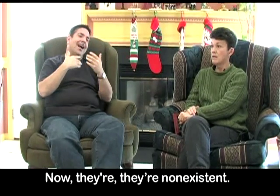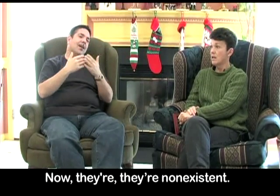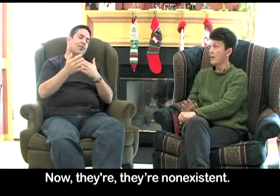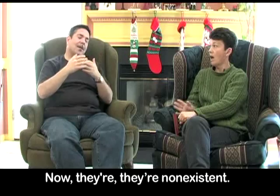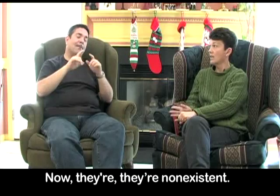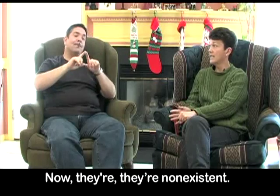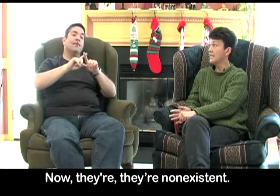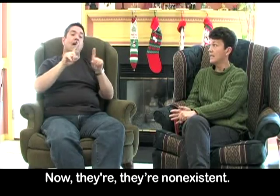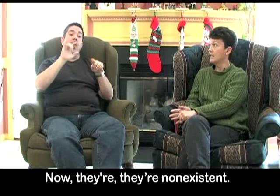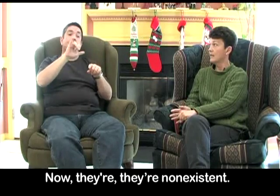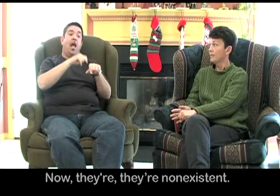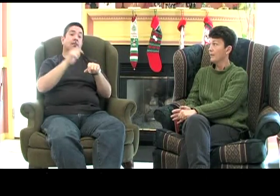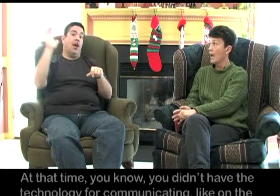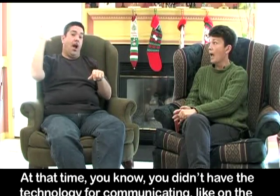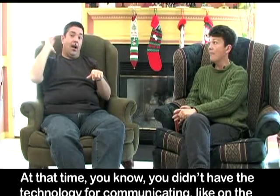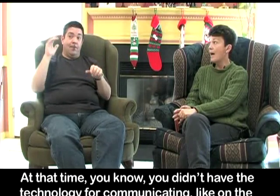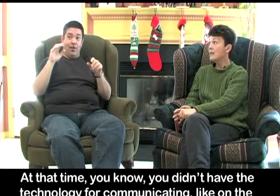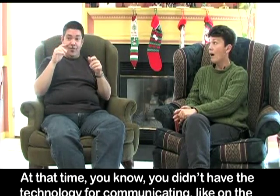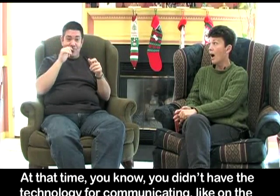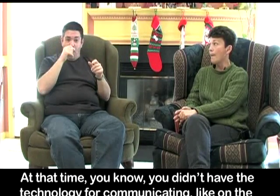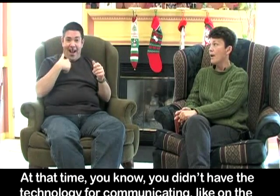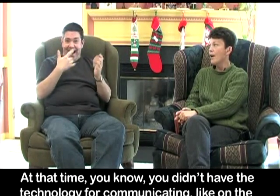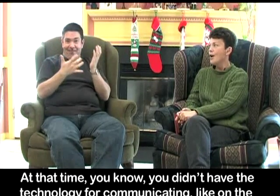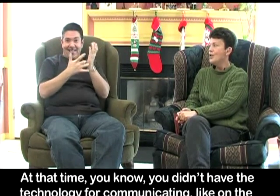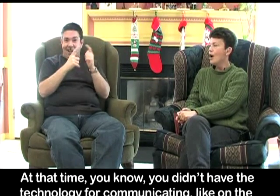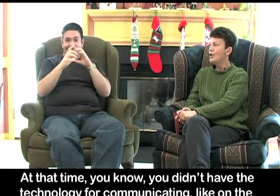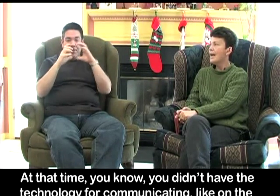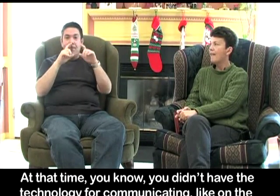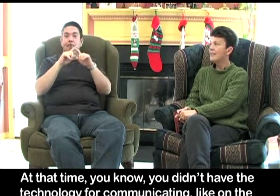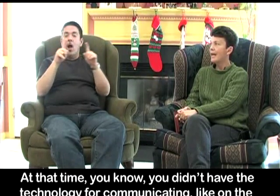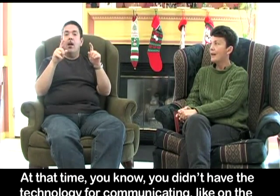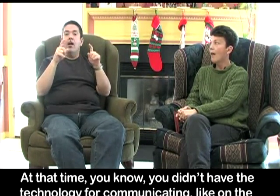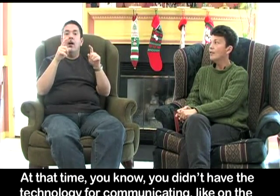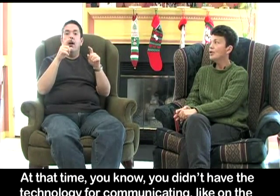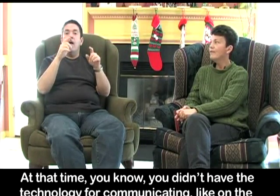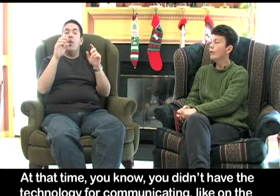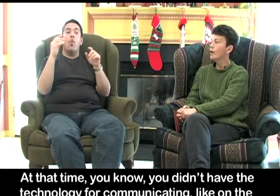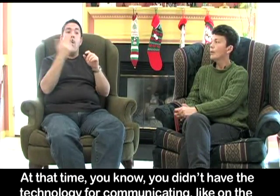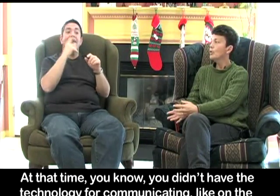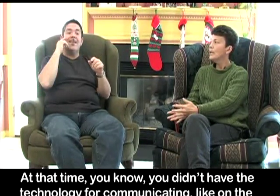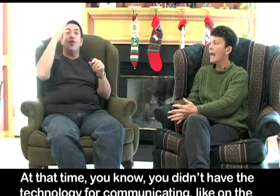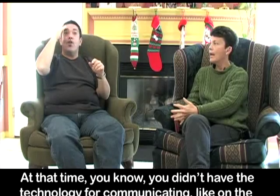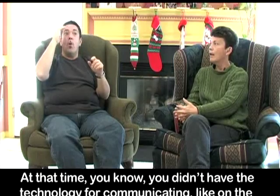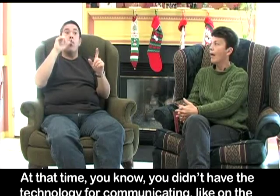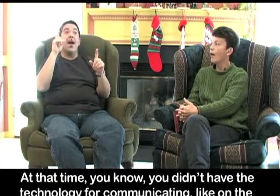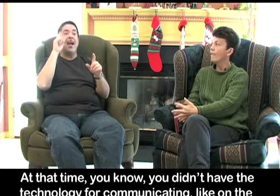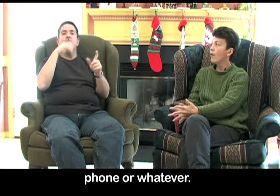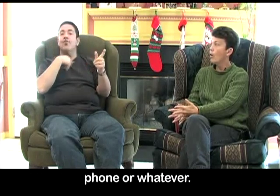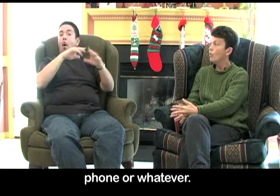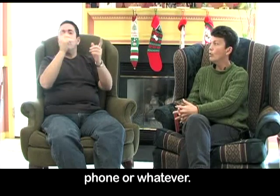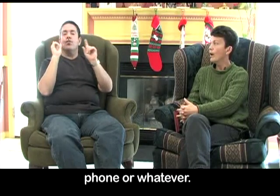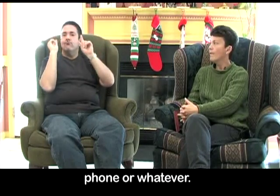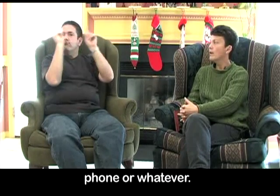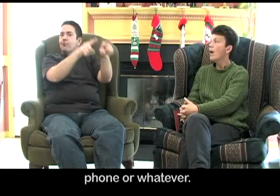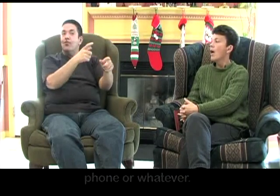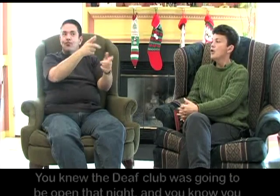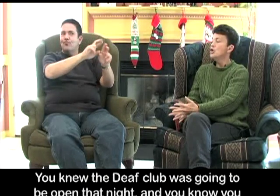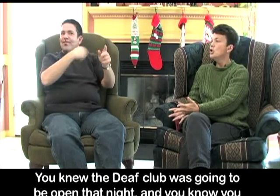they're non-existent. At that time, you know, you didn't have the technology for communicating, like on the phone or whatever. You knew the